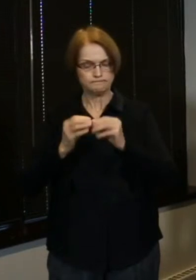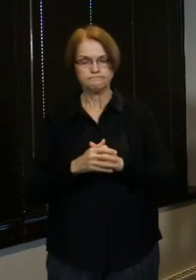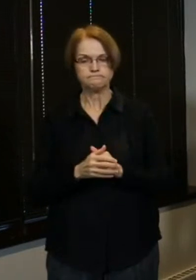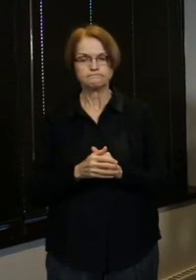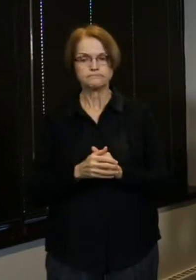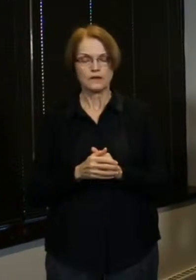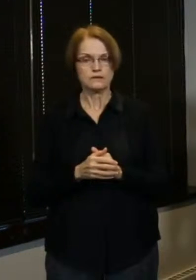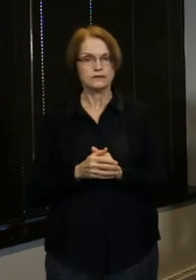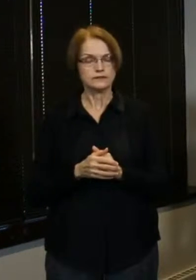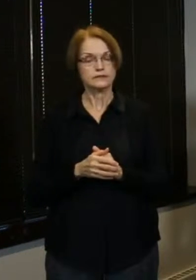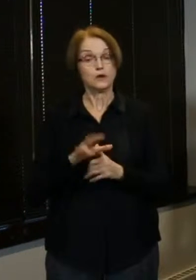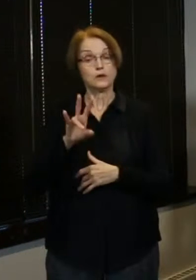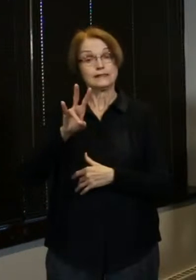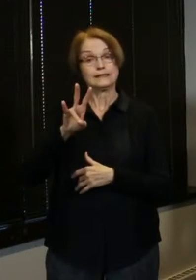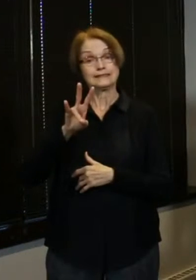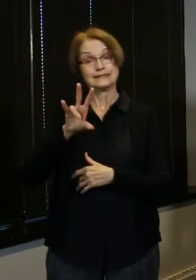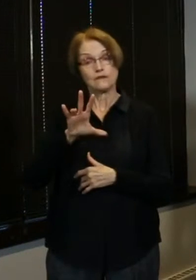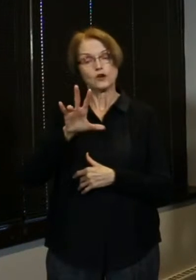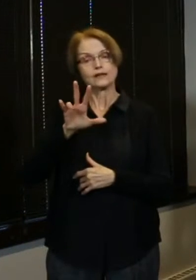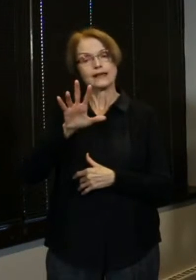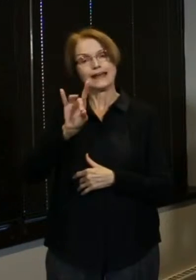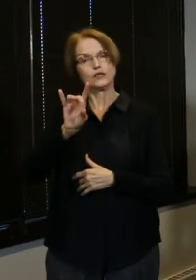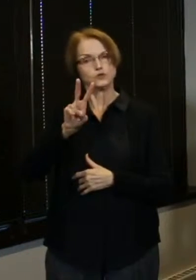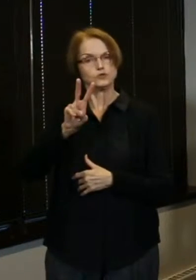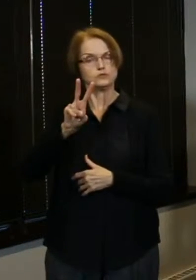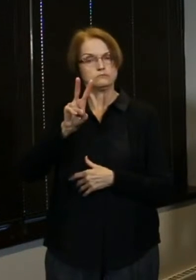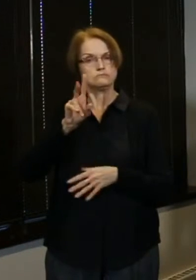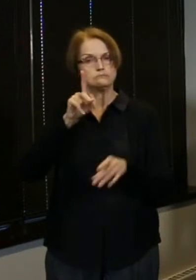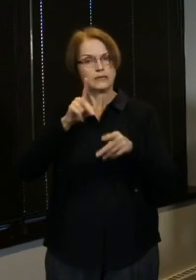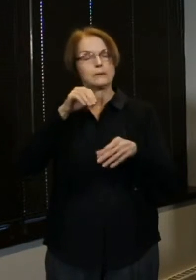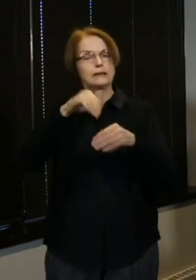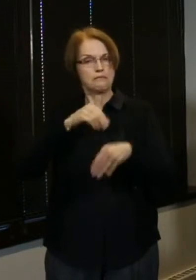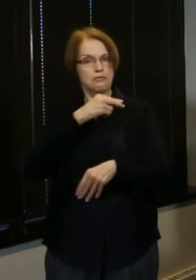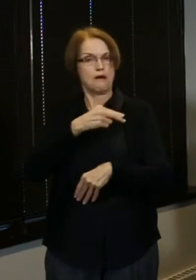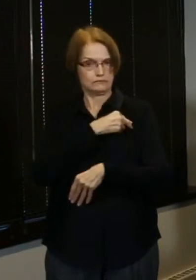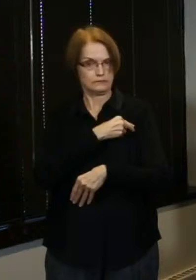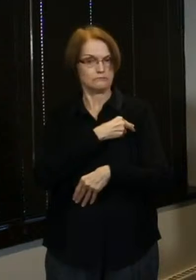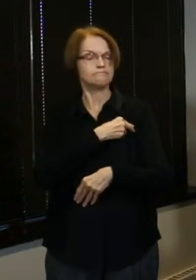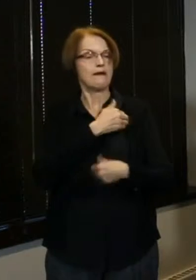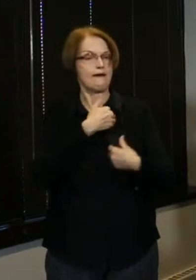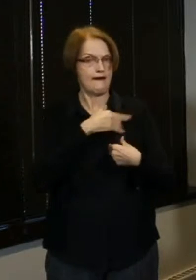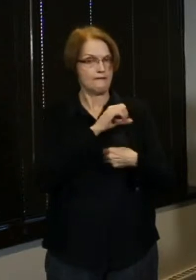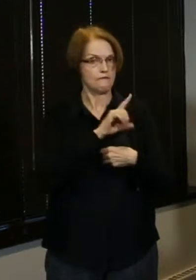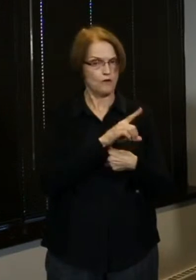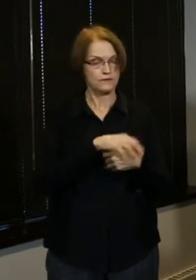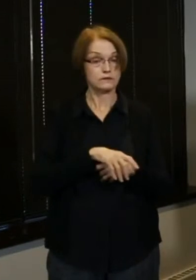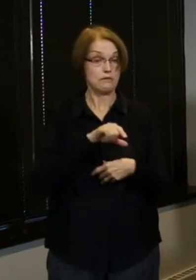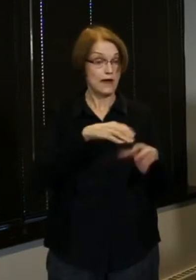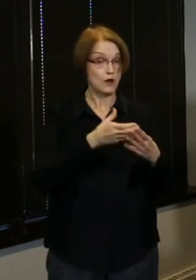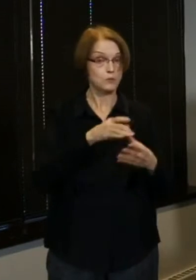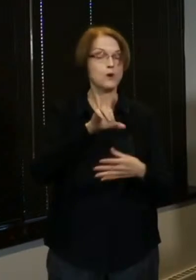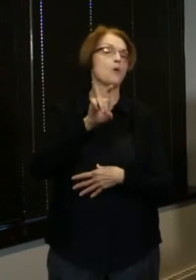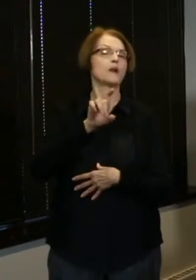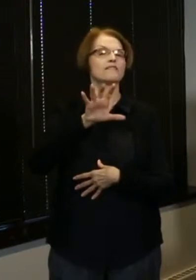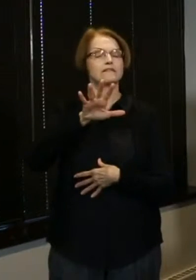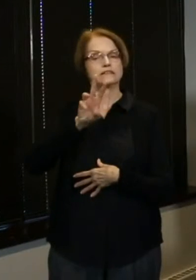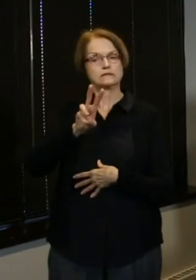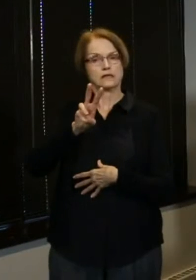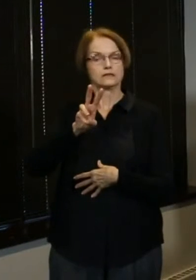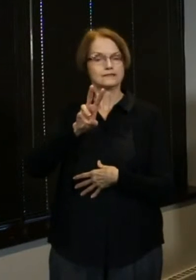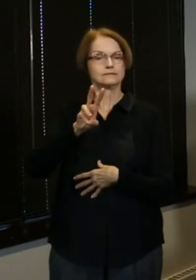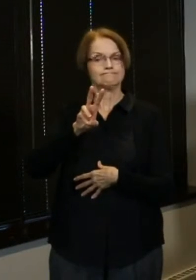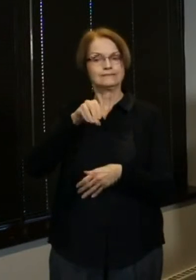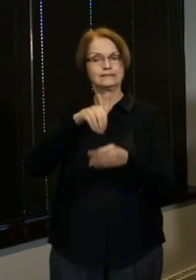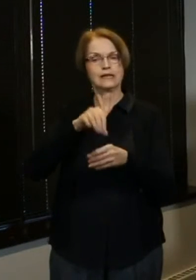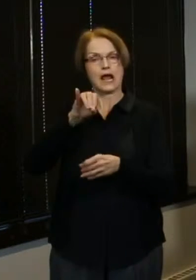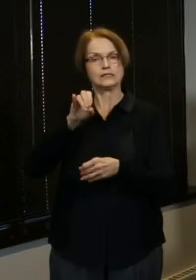said, we have 782 patients admitted to the hospital with COVID. We have 156 COVID positive patients in